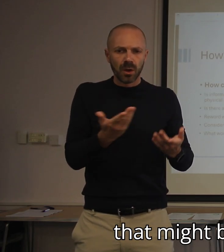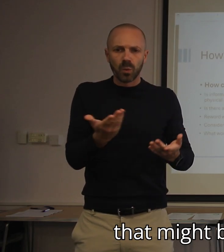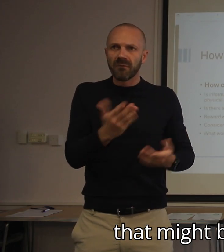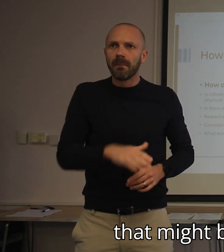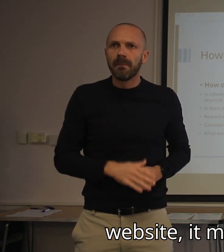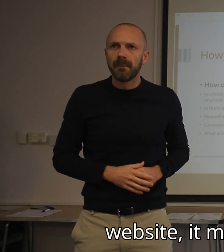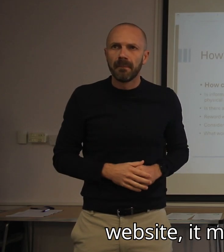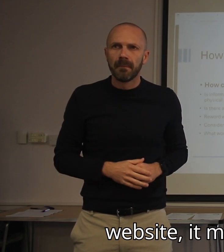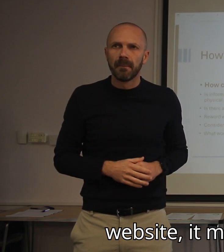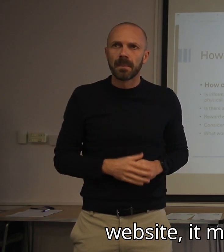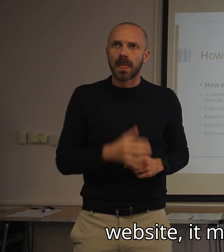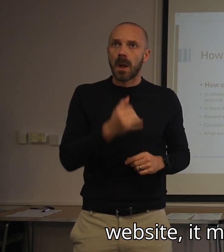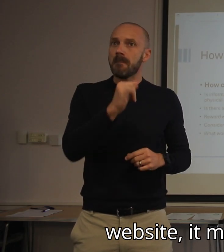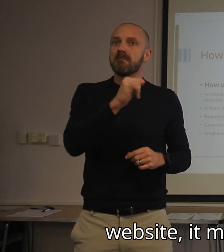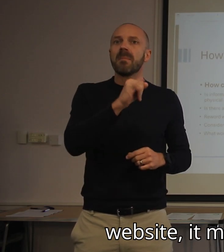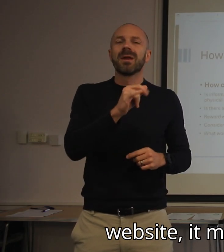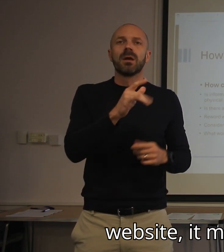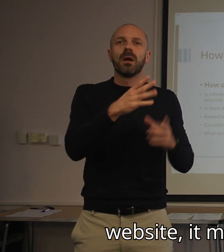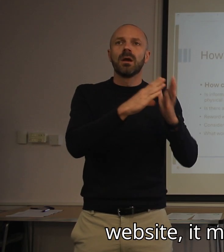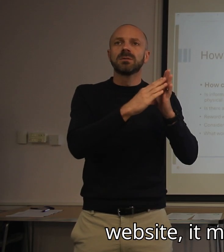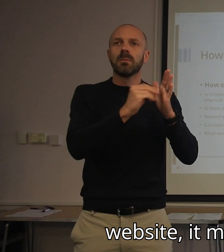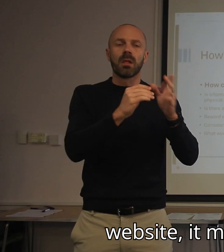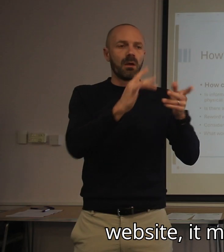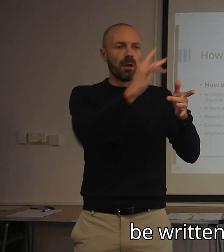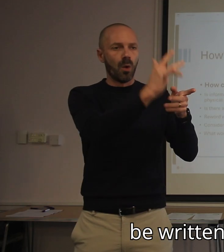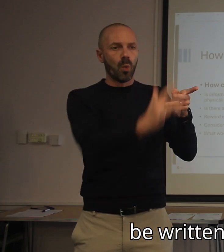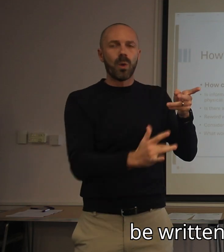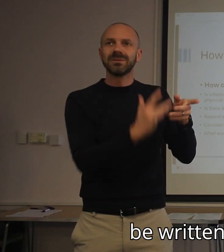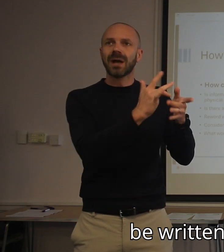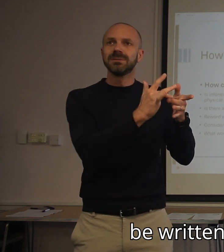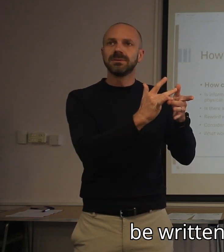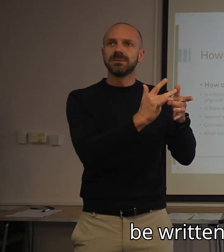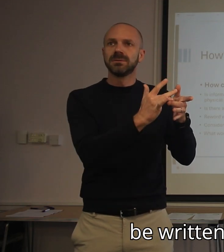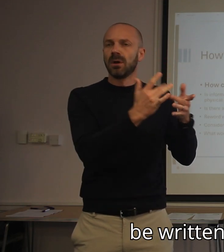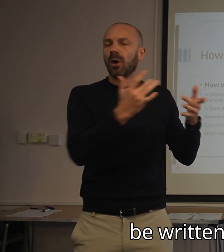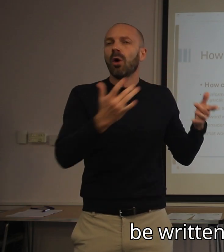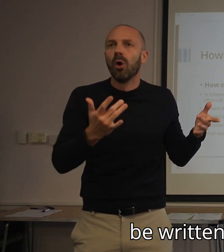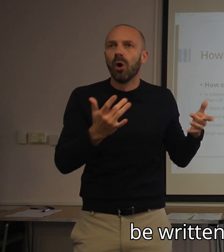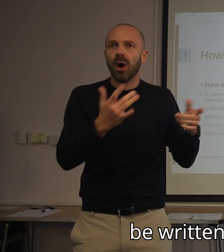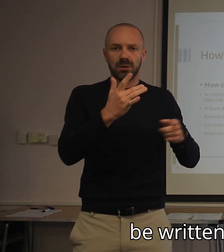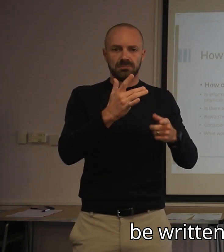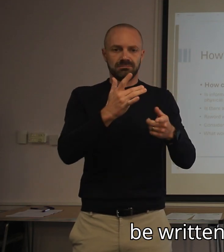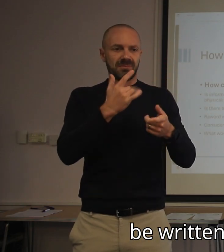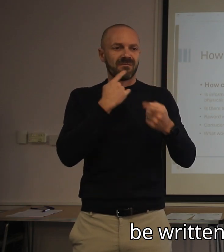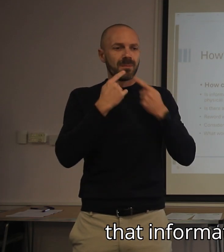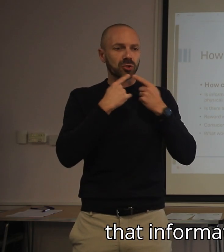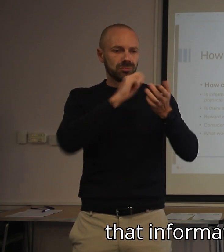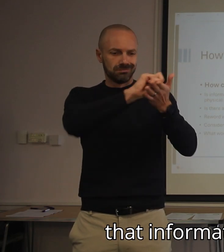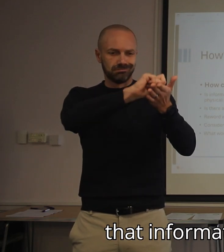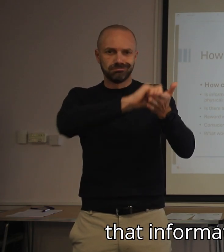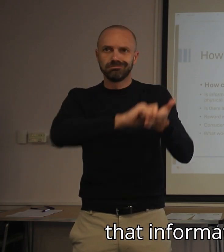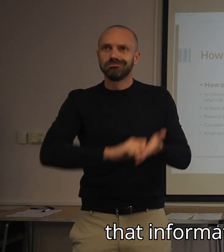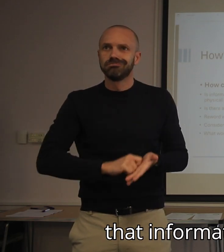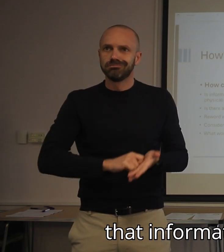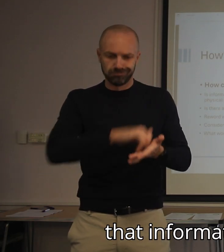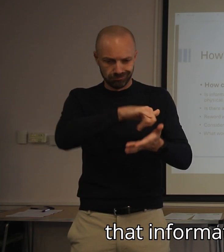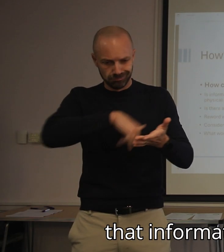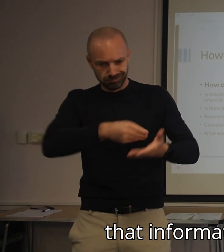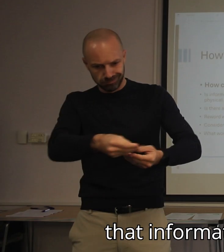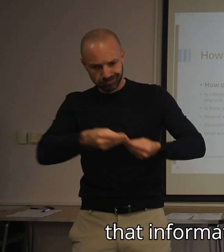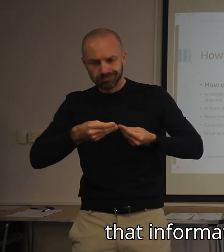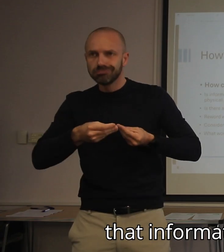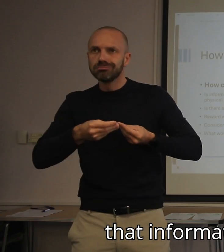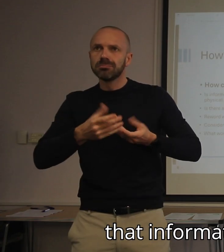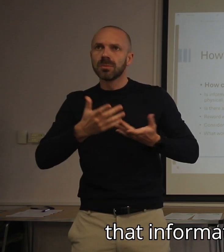of places use a website. It might not be, though. It might be written information, or where is that information coming